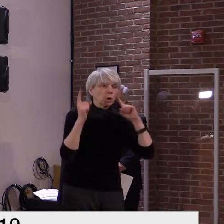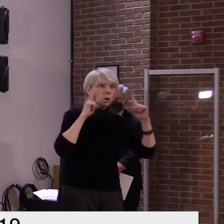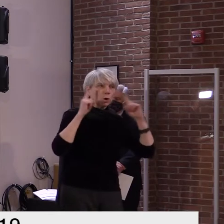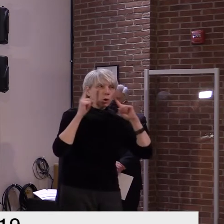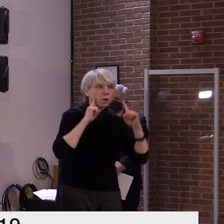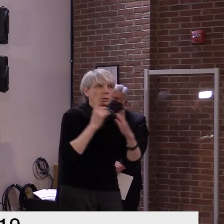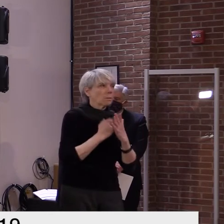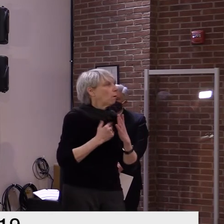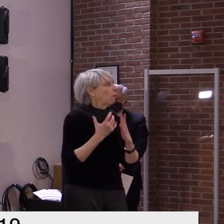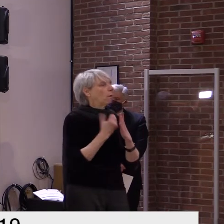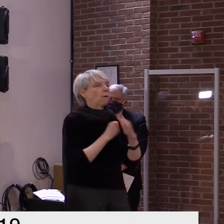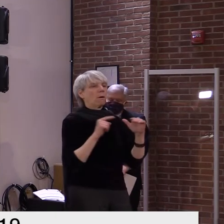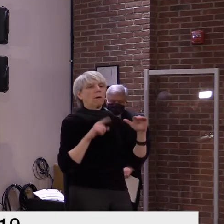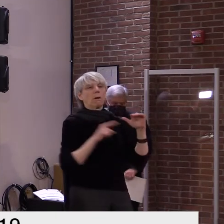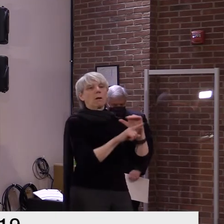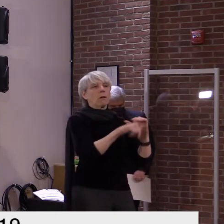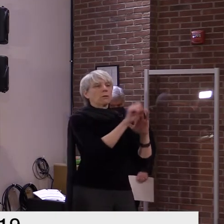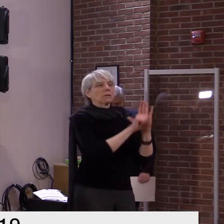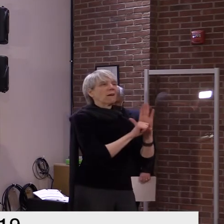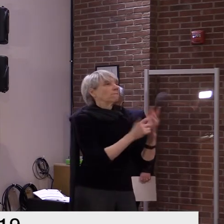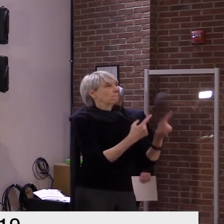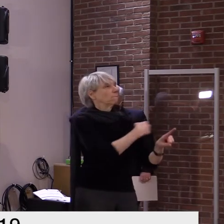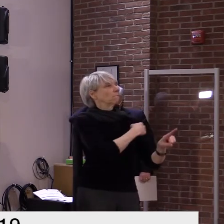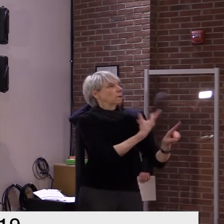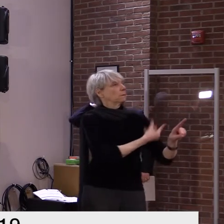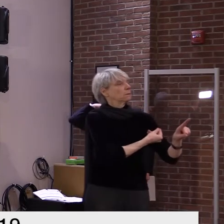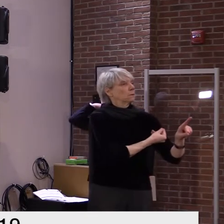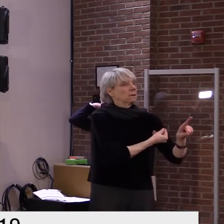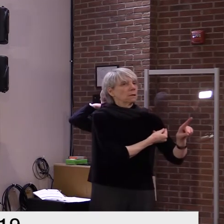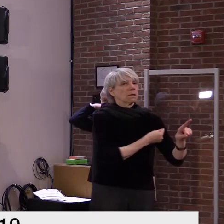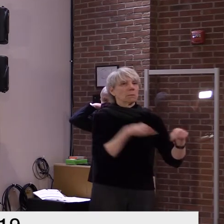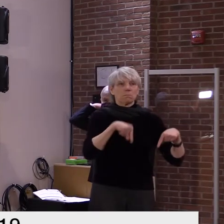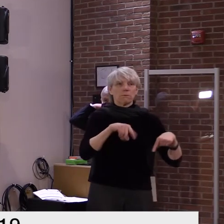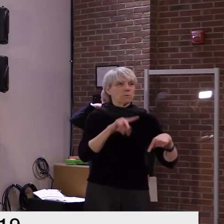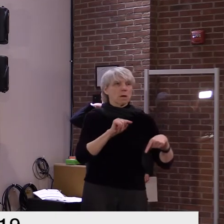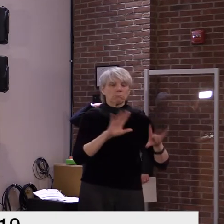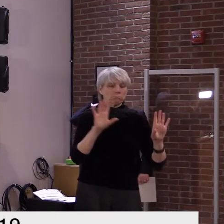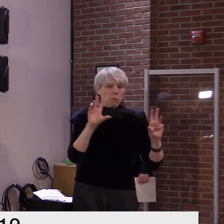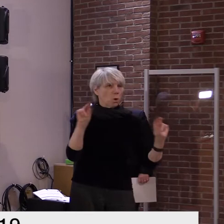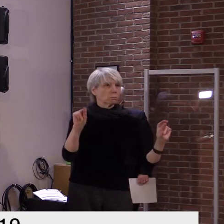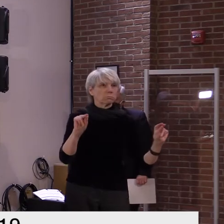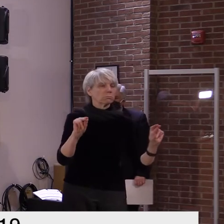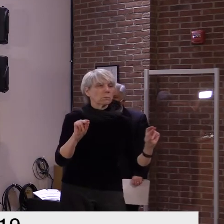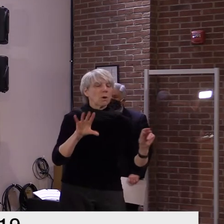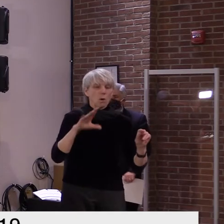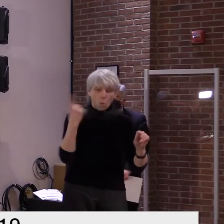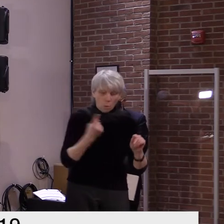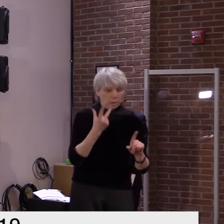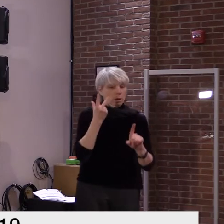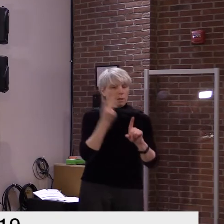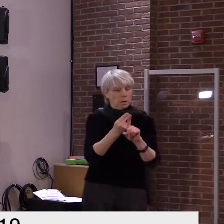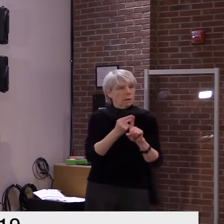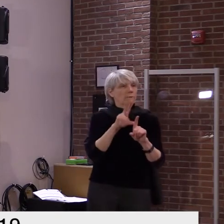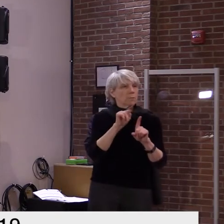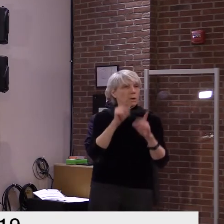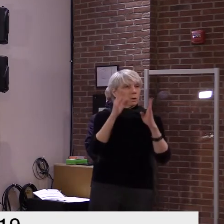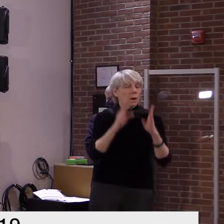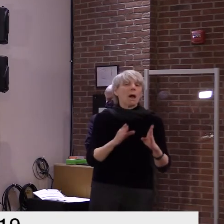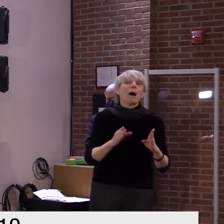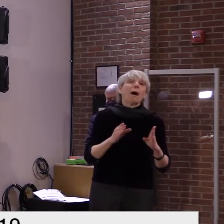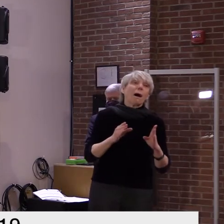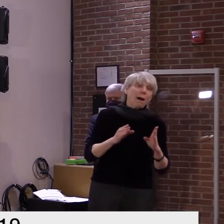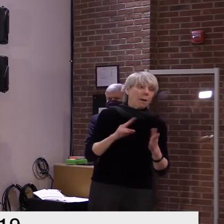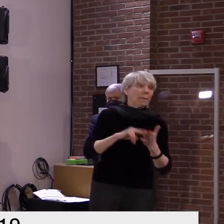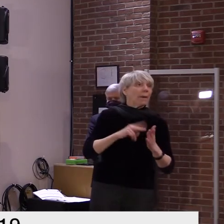but we're requiring them to be Vermonters. So again, doesn't mean that someone isn't getting in. That's